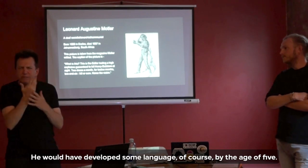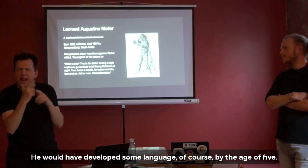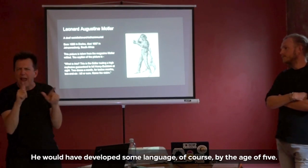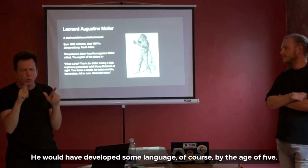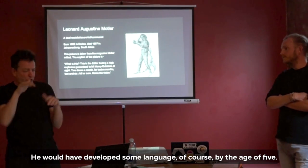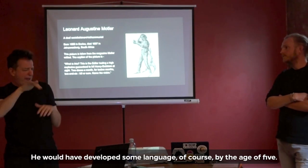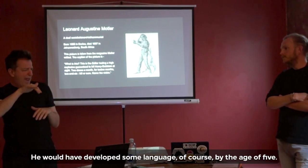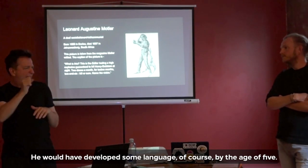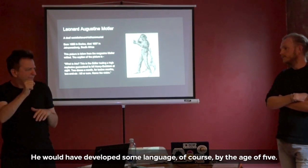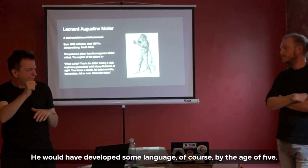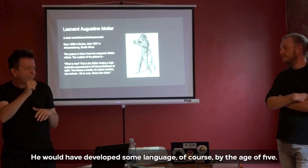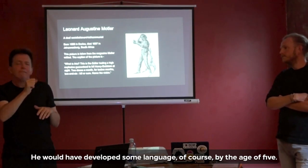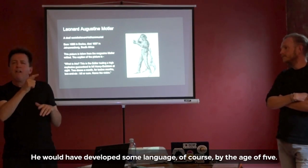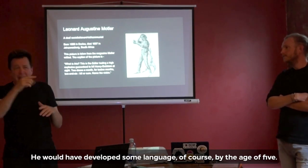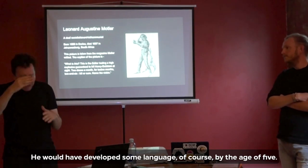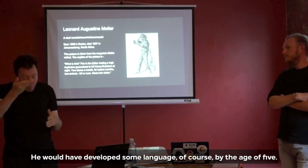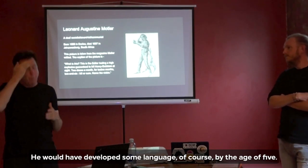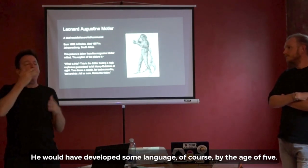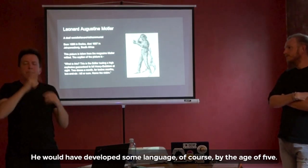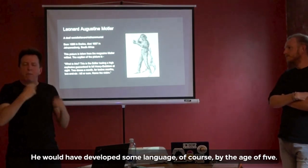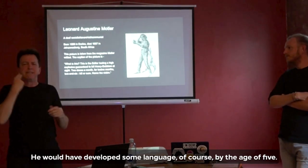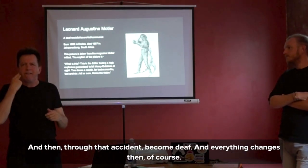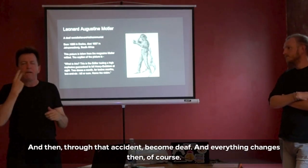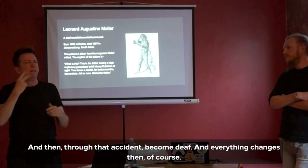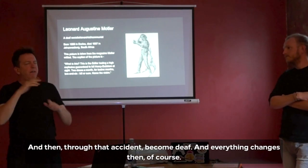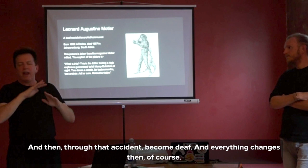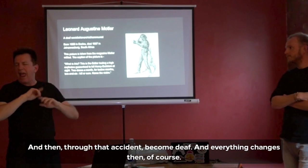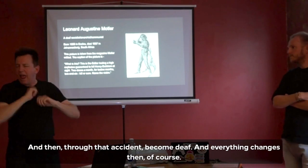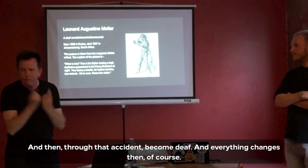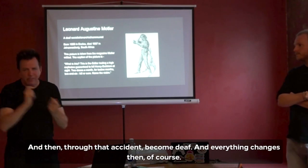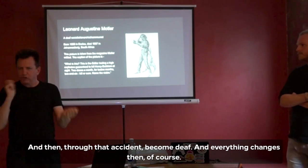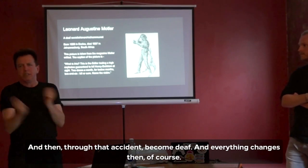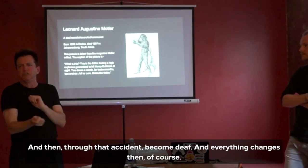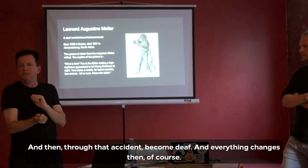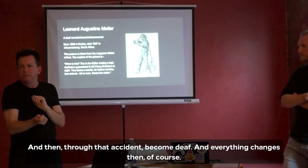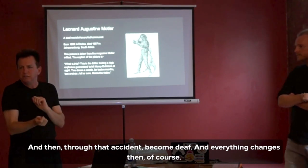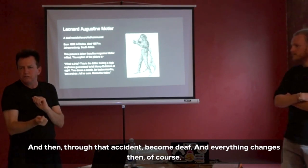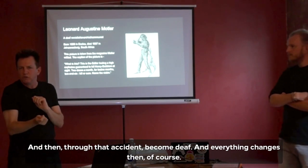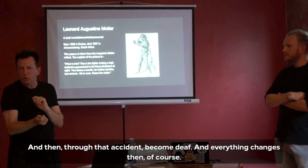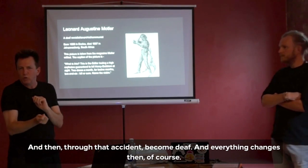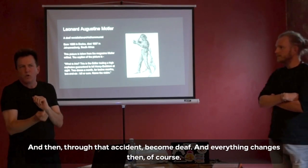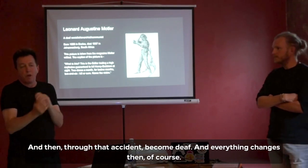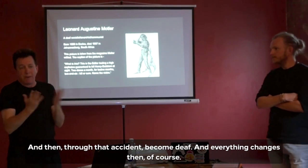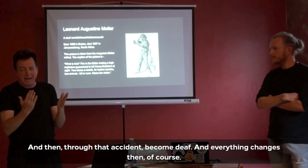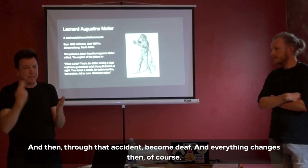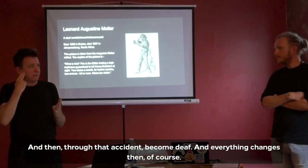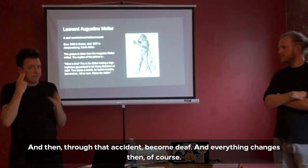He would have developed some language, of course, by the age of 5, and then through that accident become deaf, and everything changes then, of course.